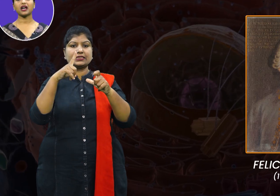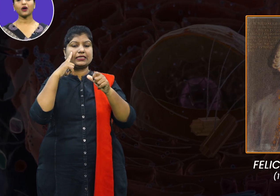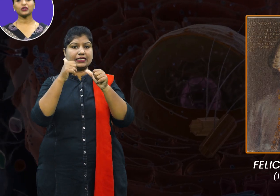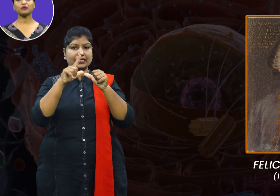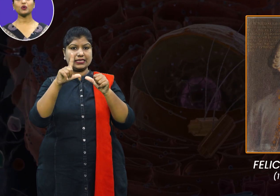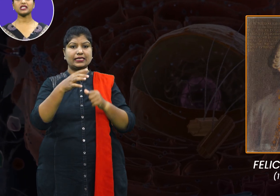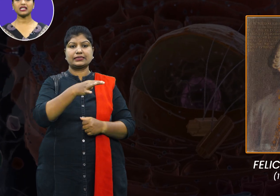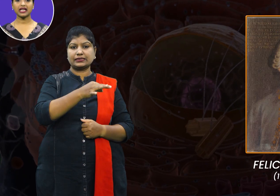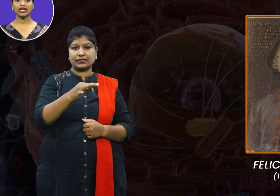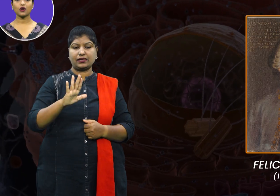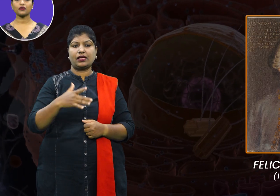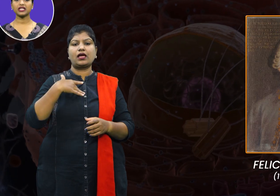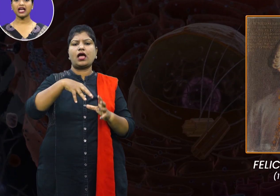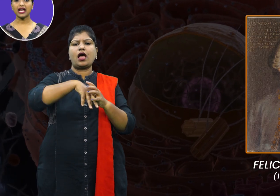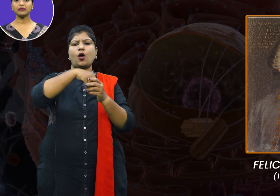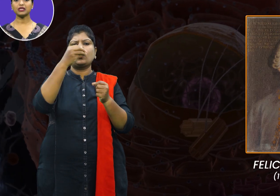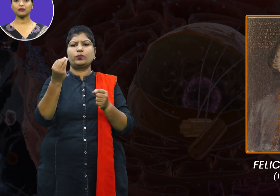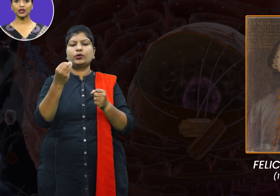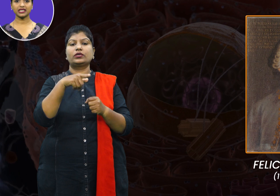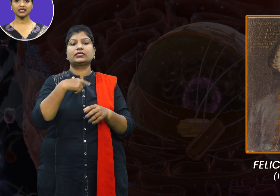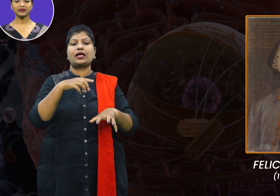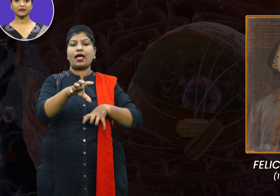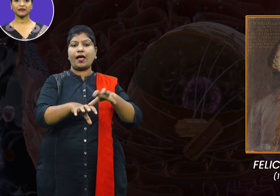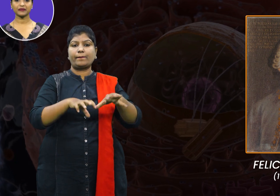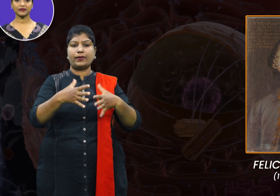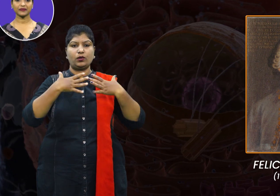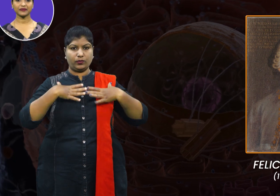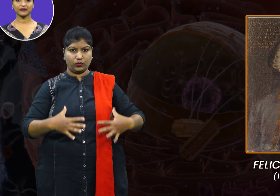of the outermost layer of the animal body